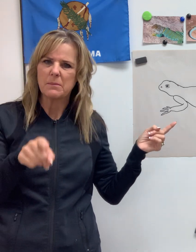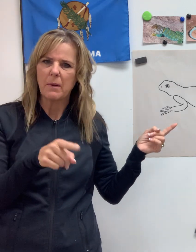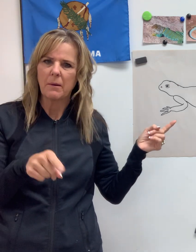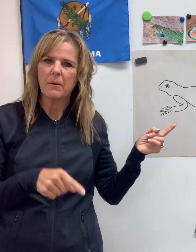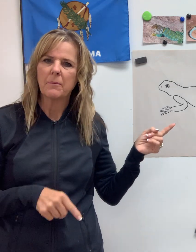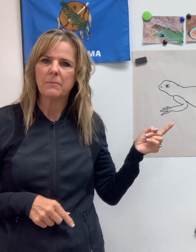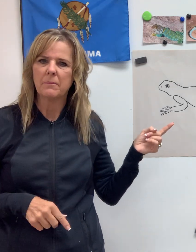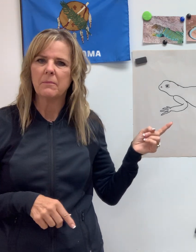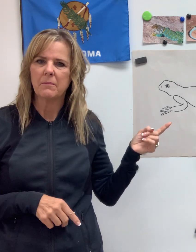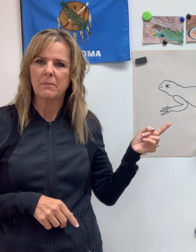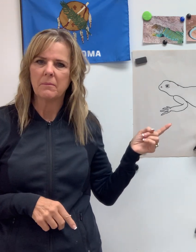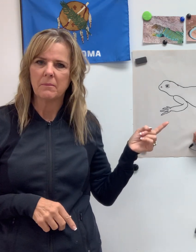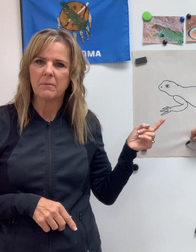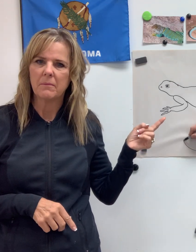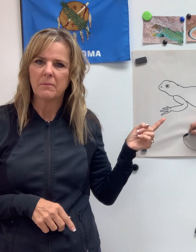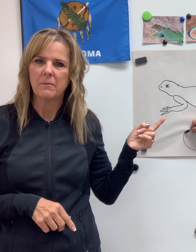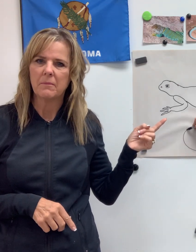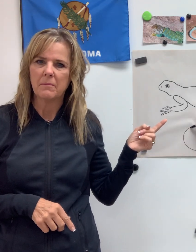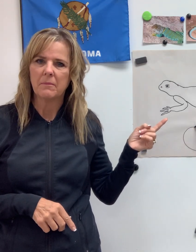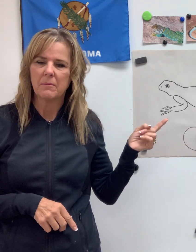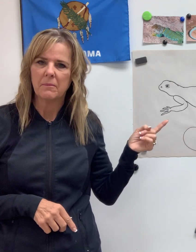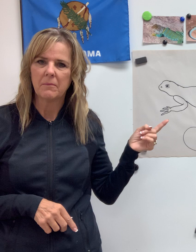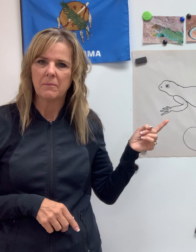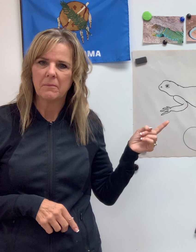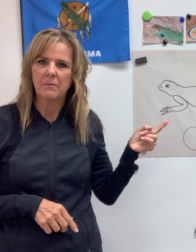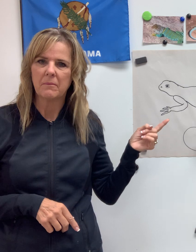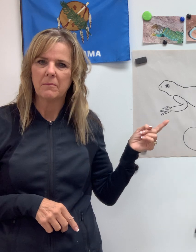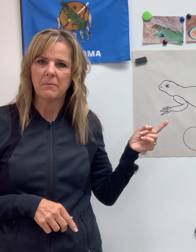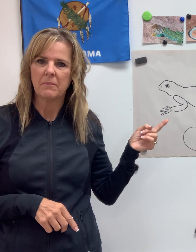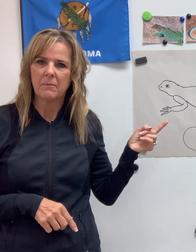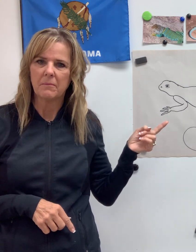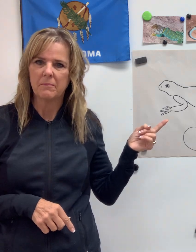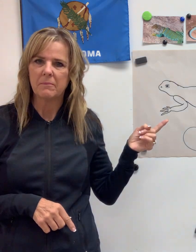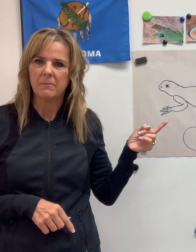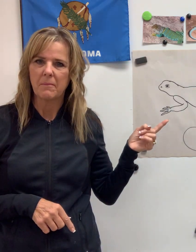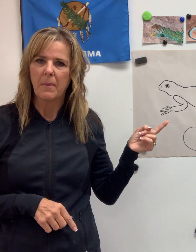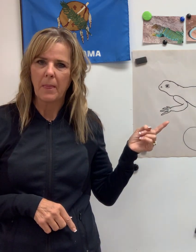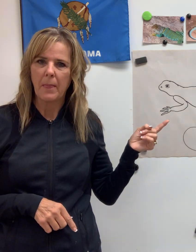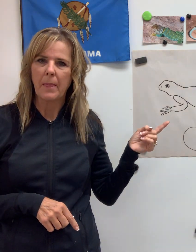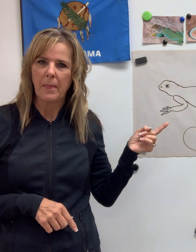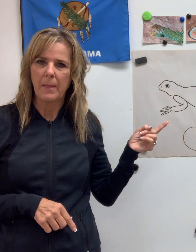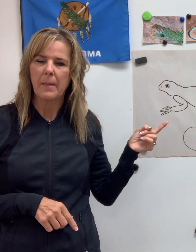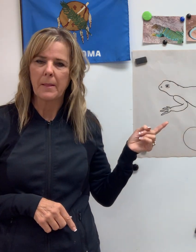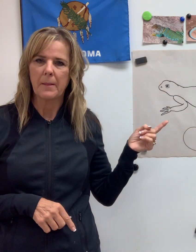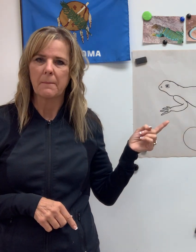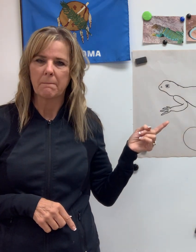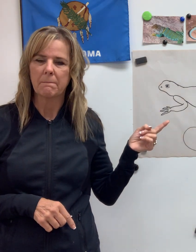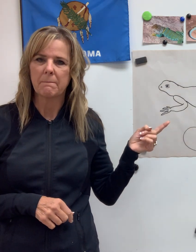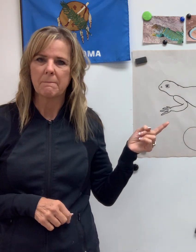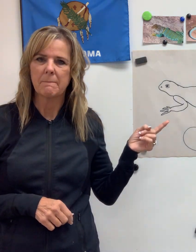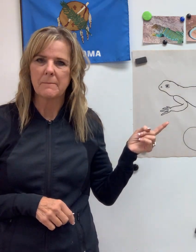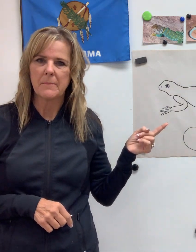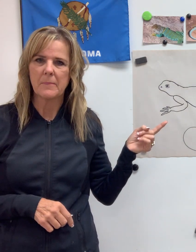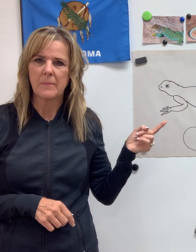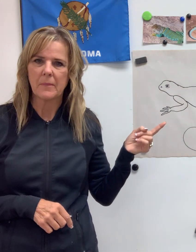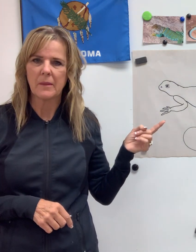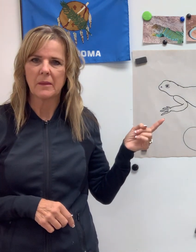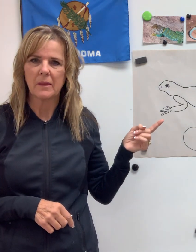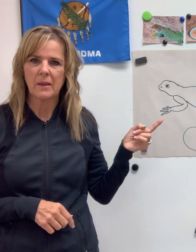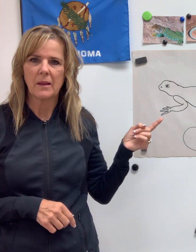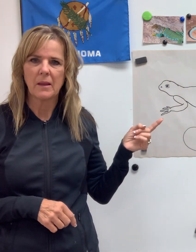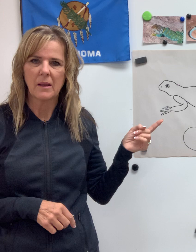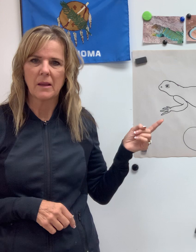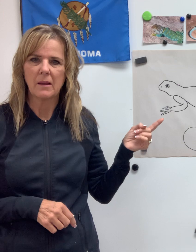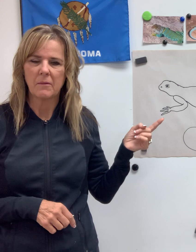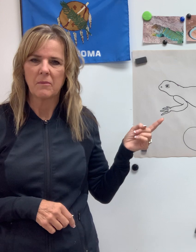here. So I'm just going to sort of make mine really curved on the end like that. And then a little